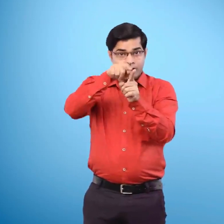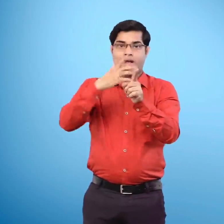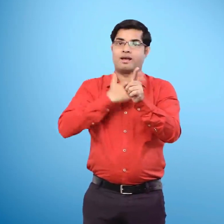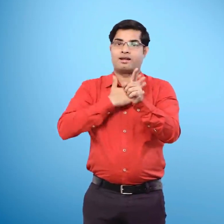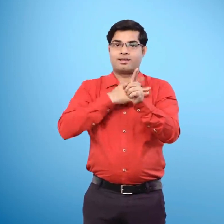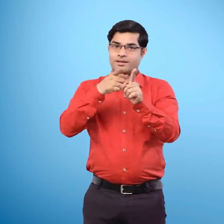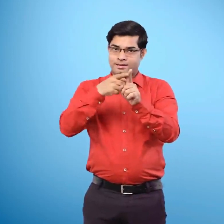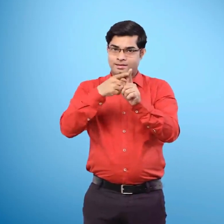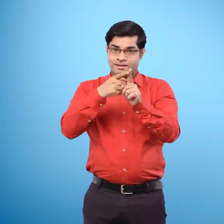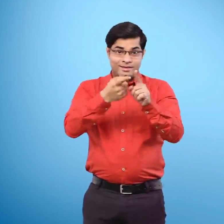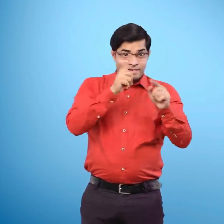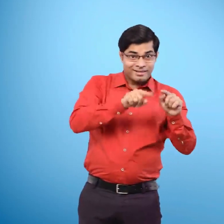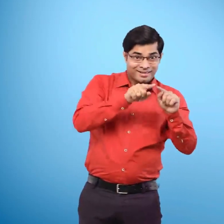yellow.